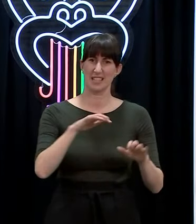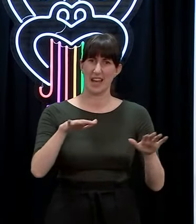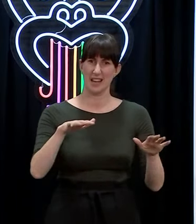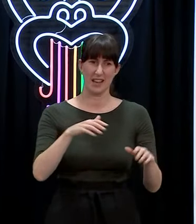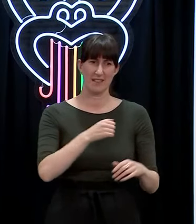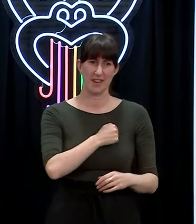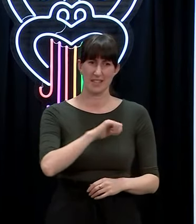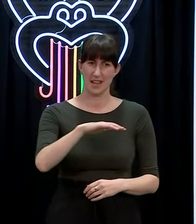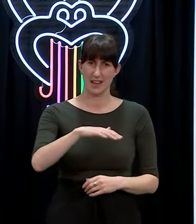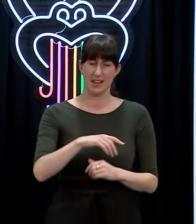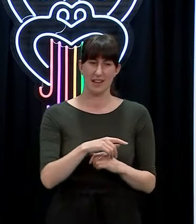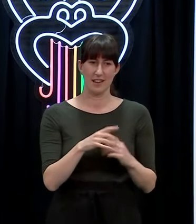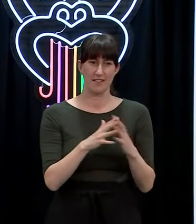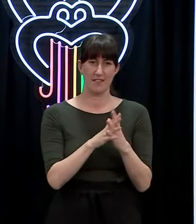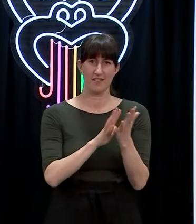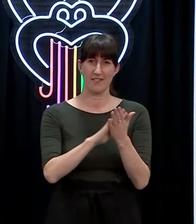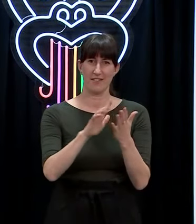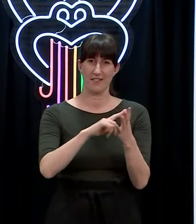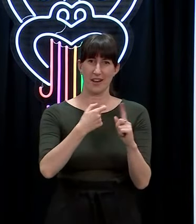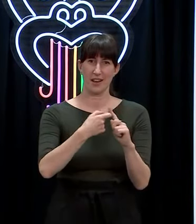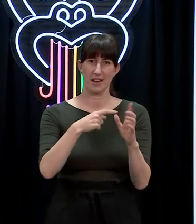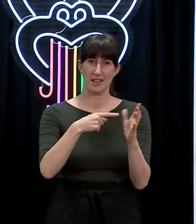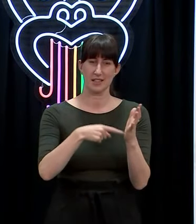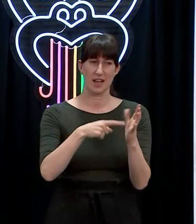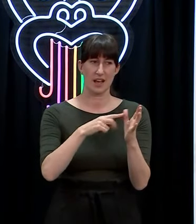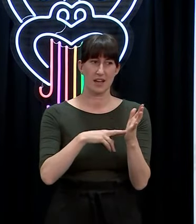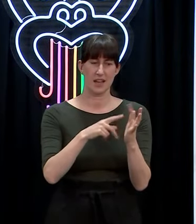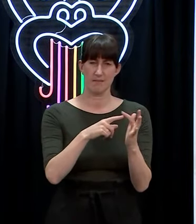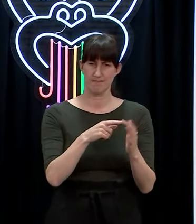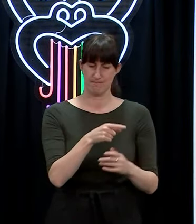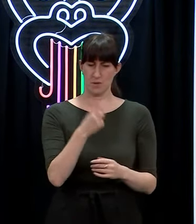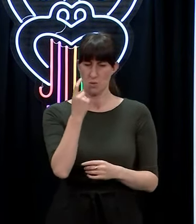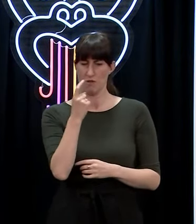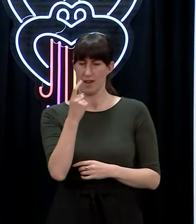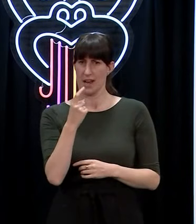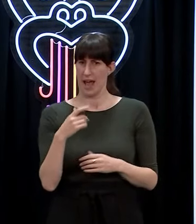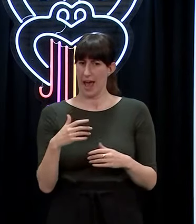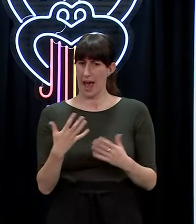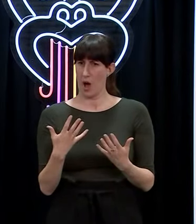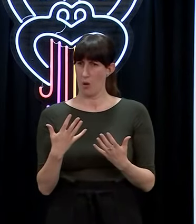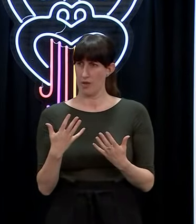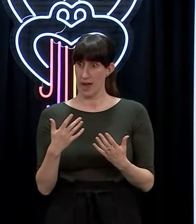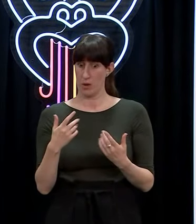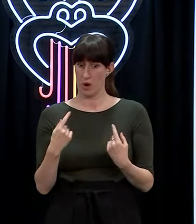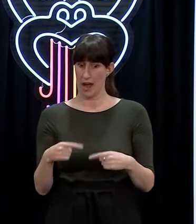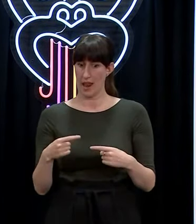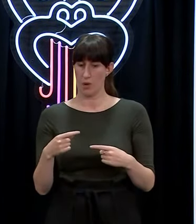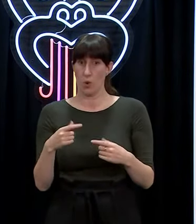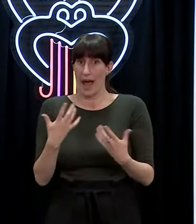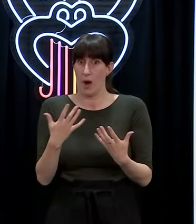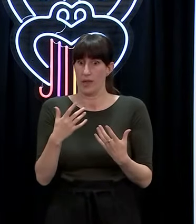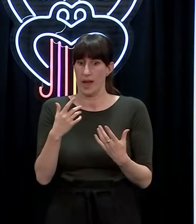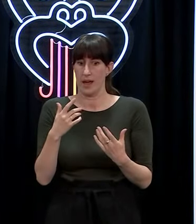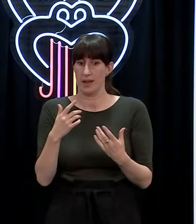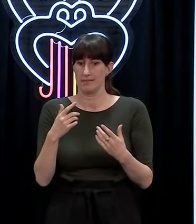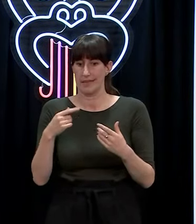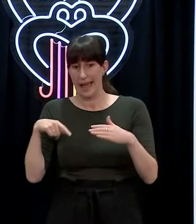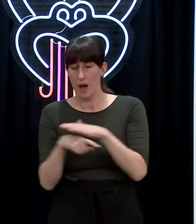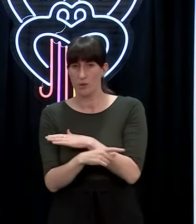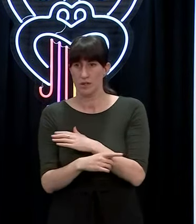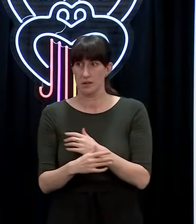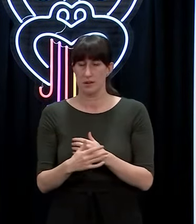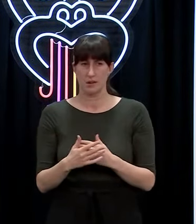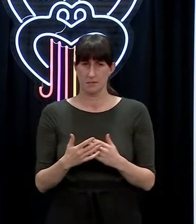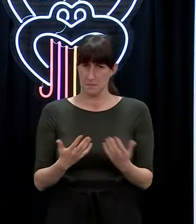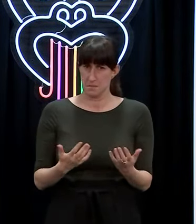have managed to get out of Auckland and if they're vaccinated, tested, that kind of thing? Ultimately, those are issues for the New Zealand police who